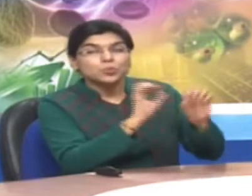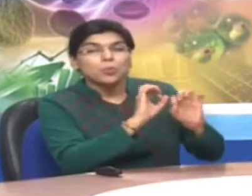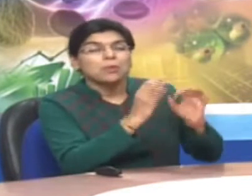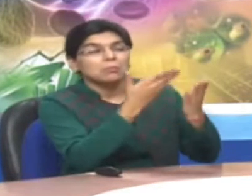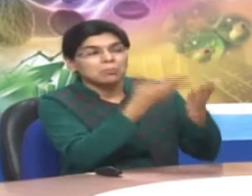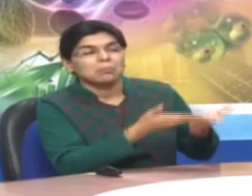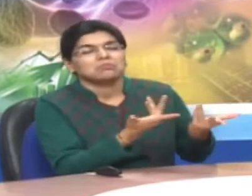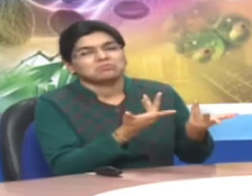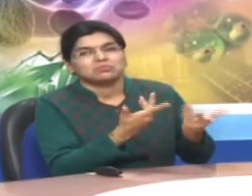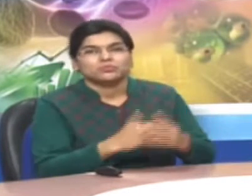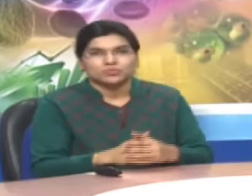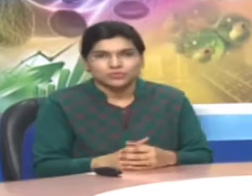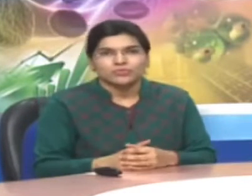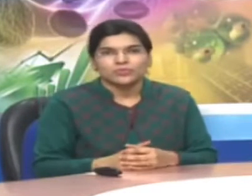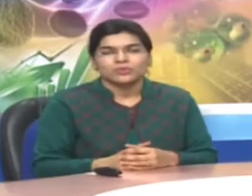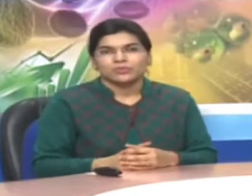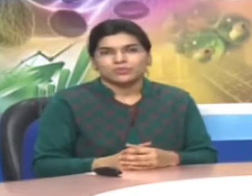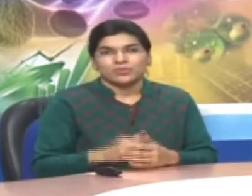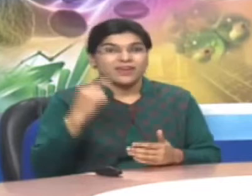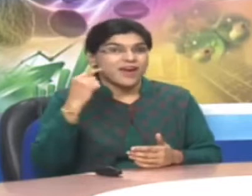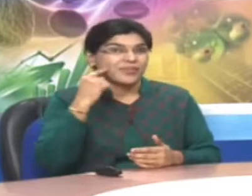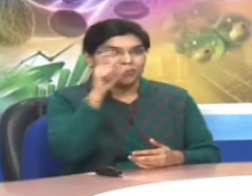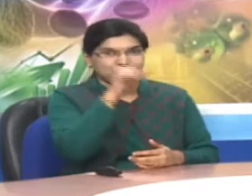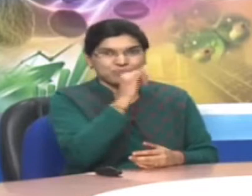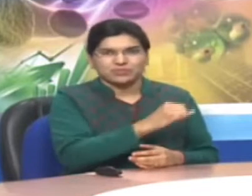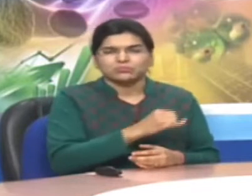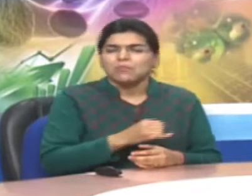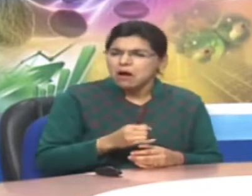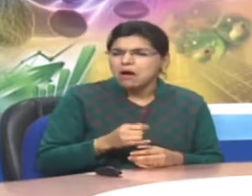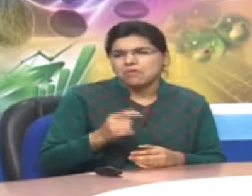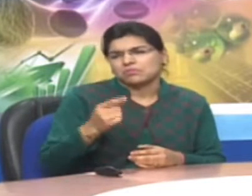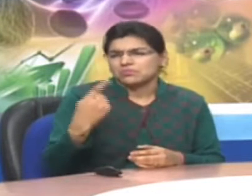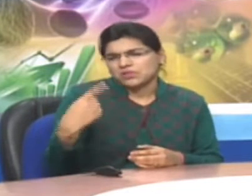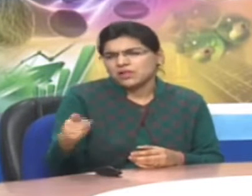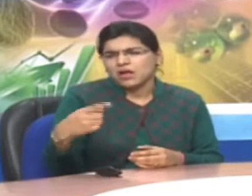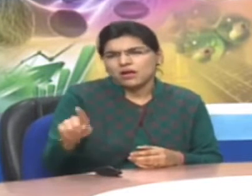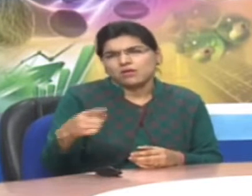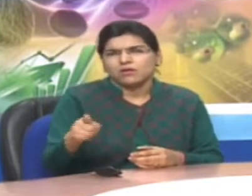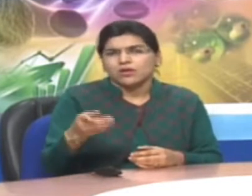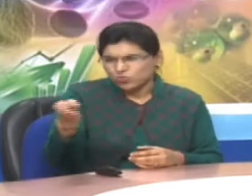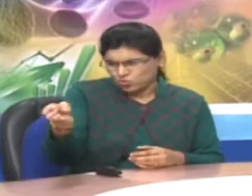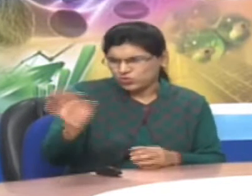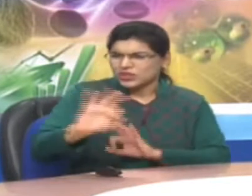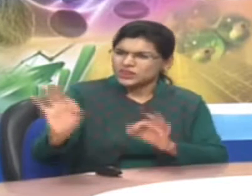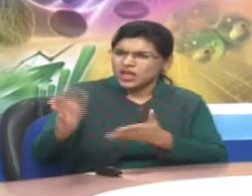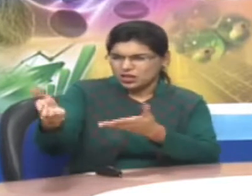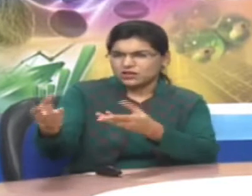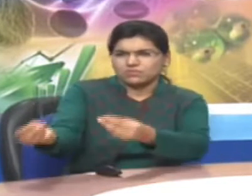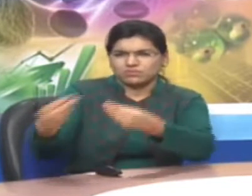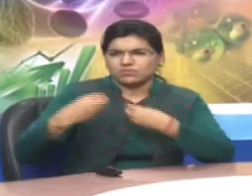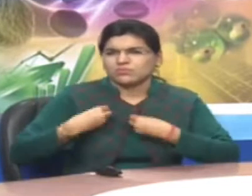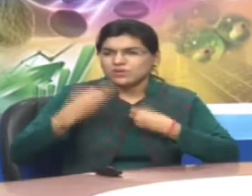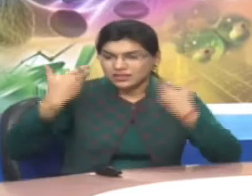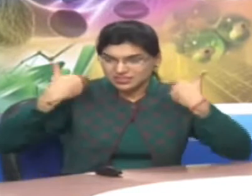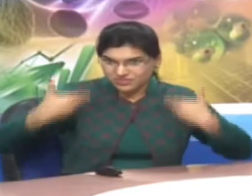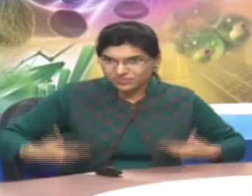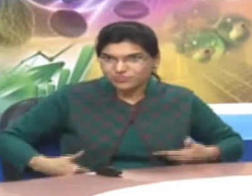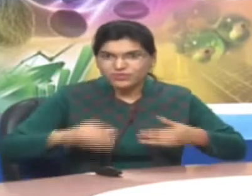"They'll let you down if you're not careful." Intruder says, "They'll be all right. Yours will fit me."